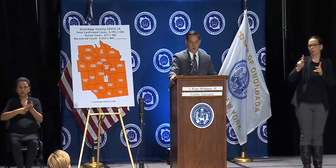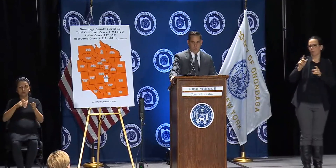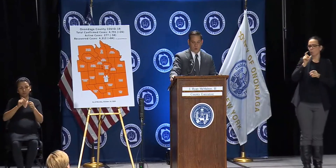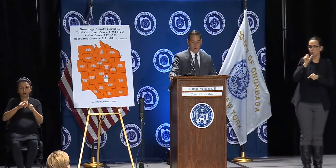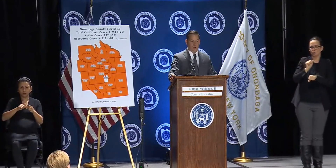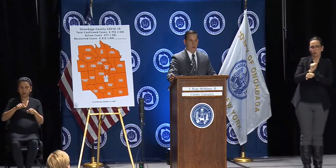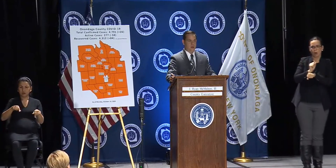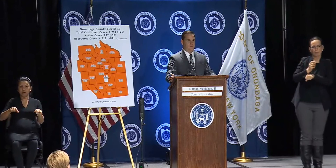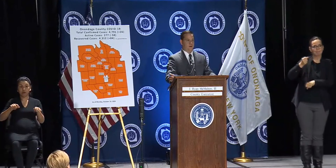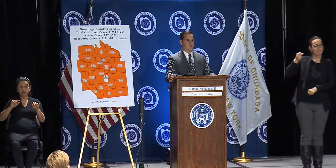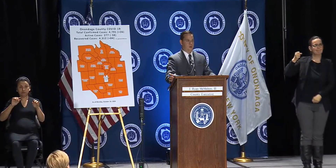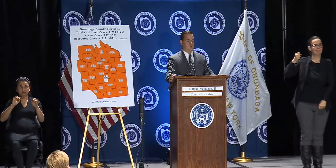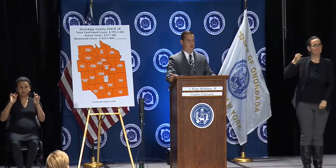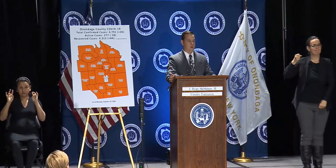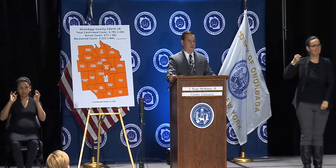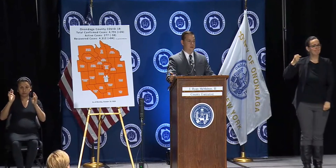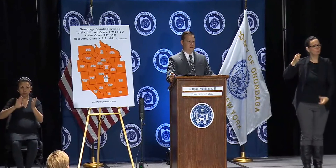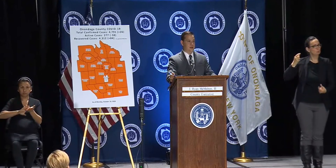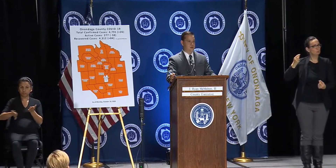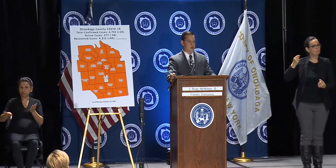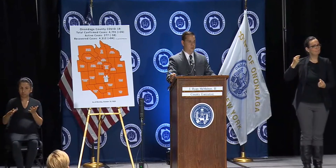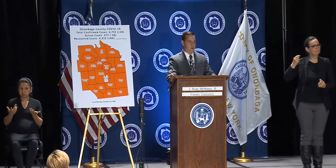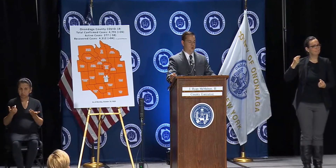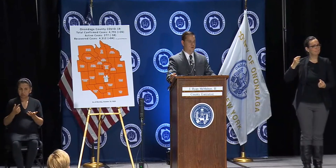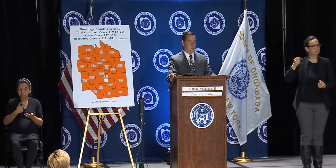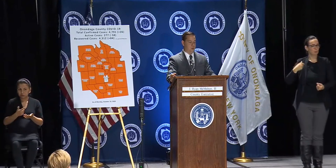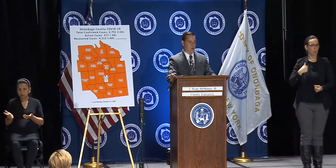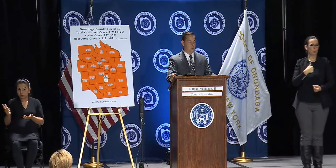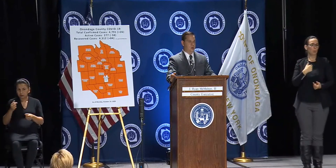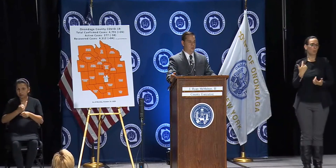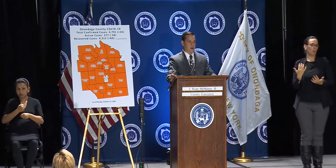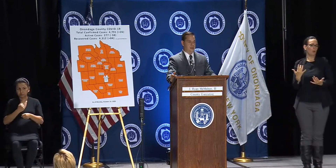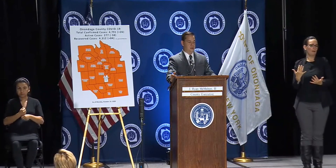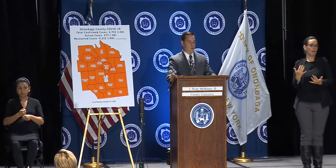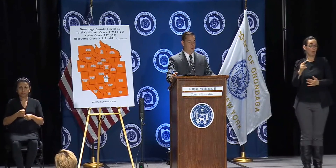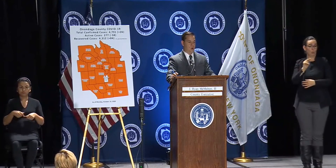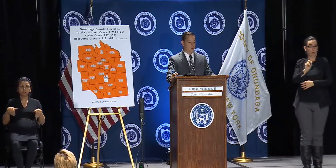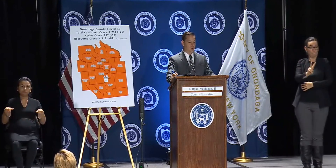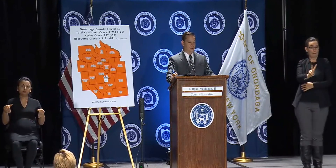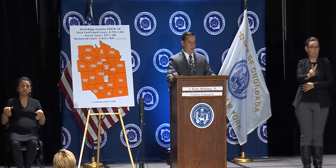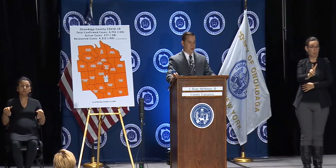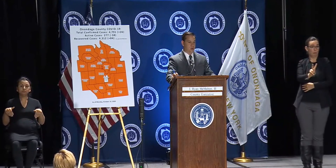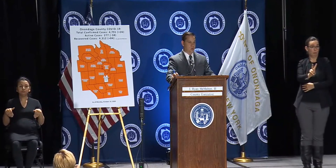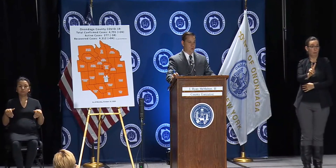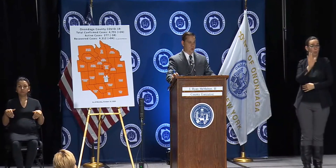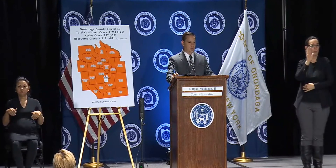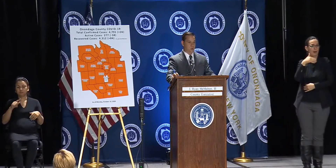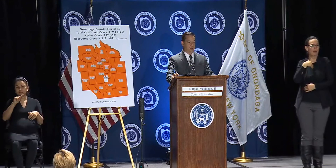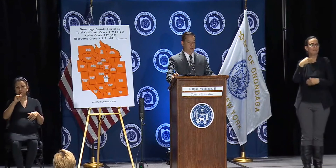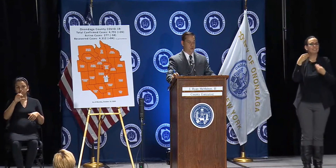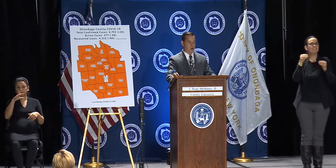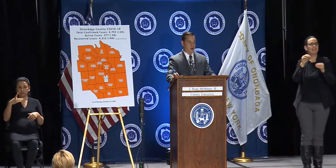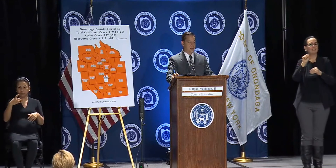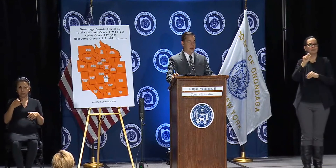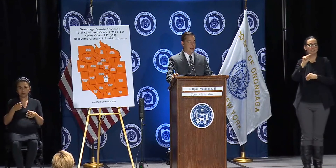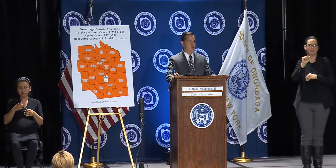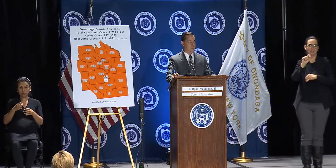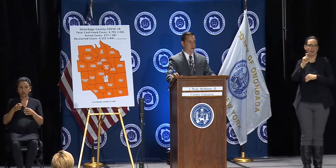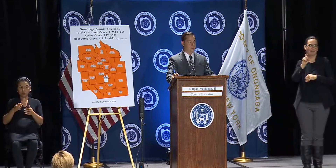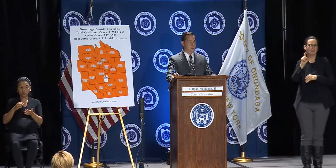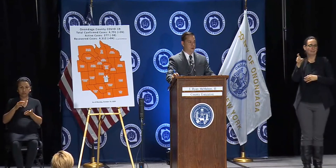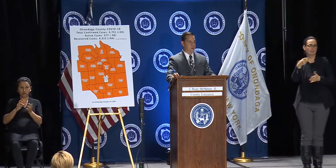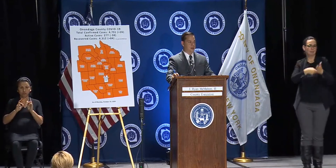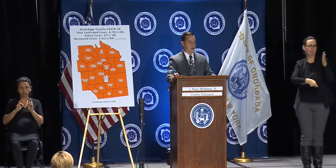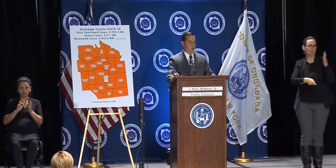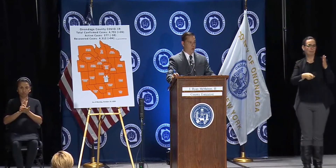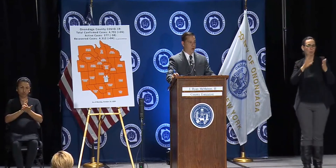Tim, I think we're going to wait till we got a sales tax payment in November, but we're looking pretty strong at not having